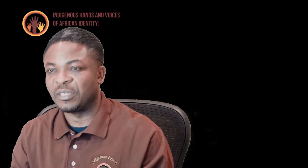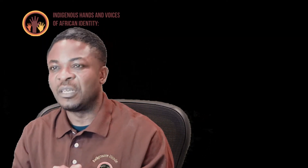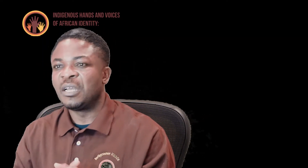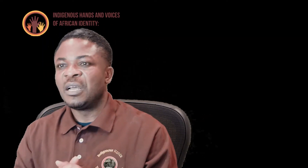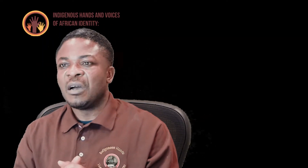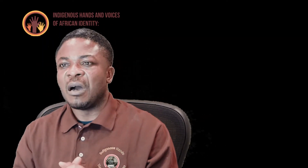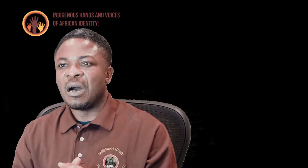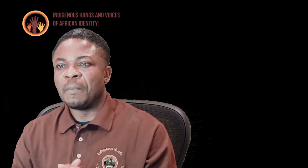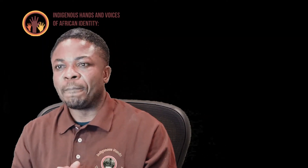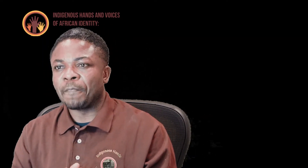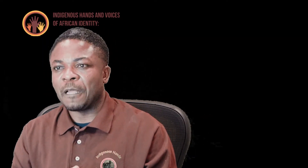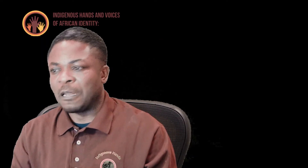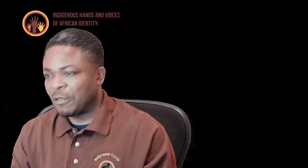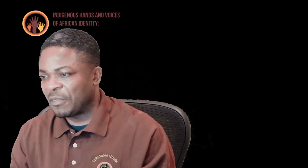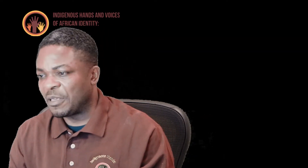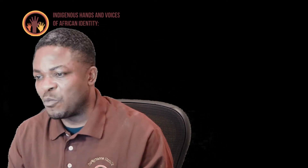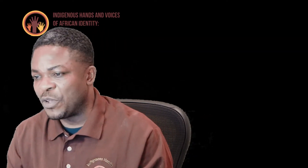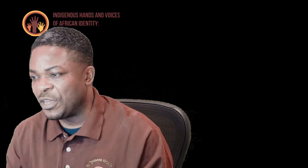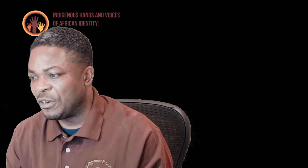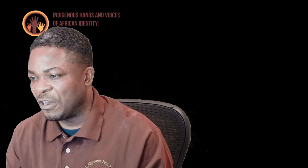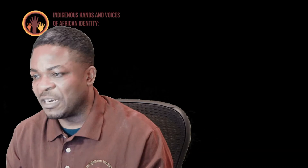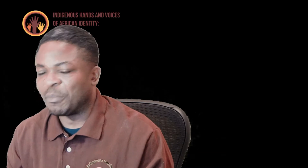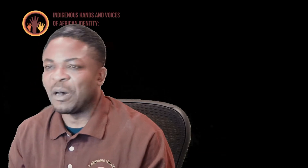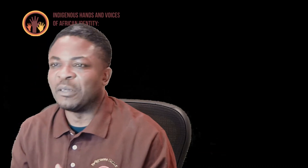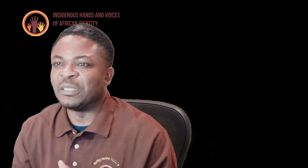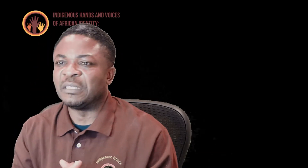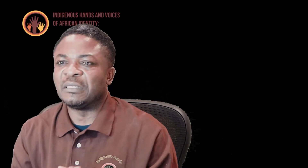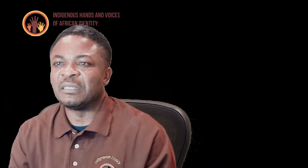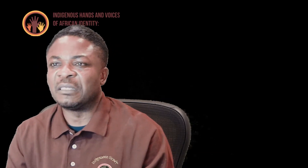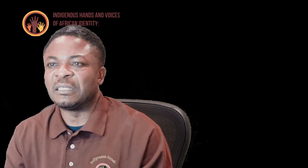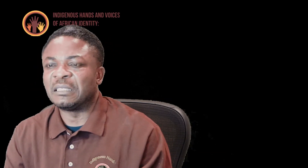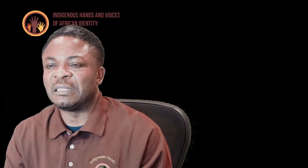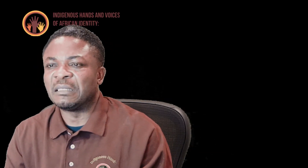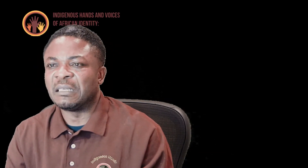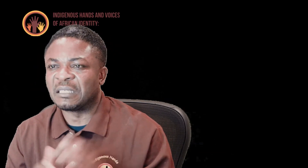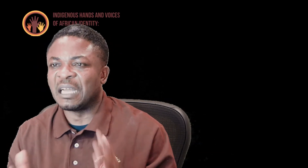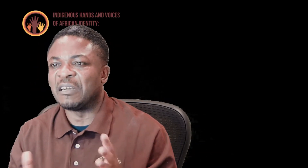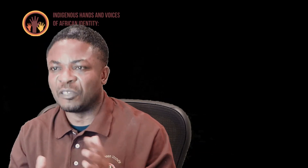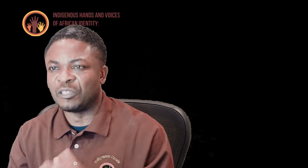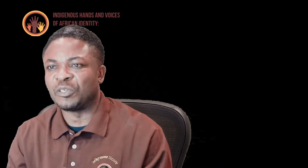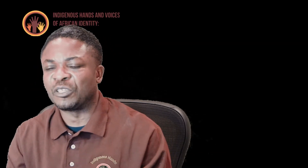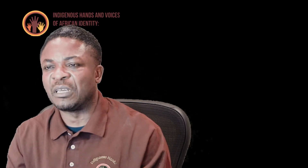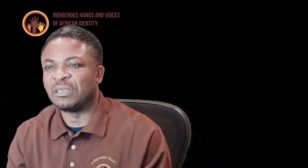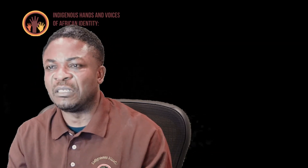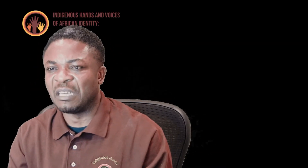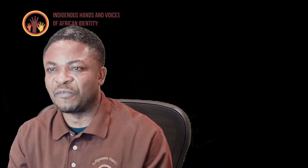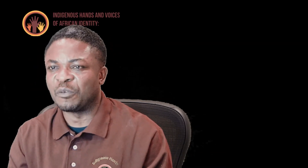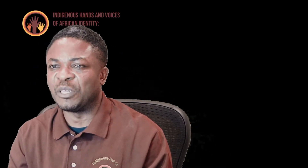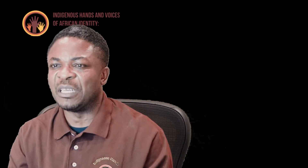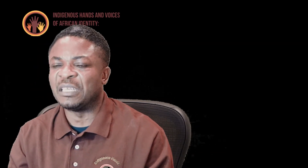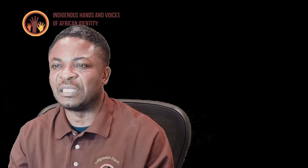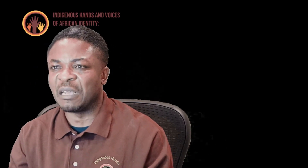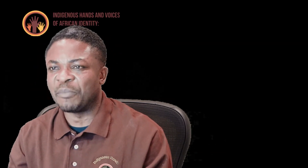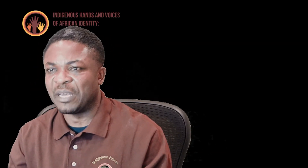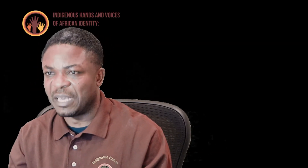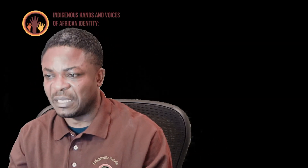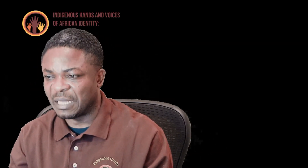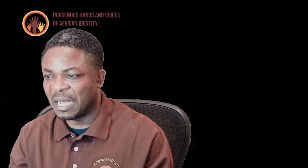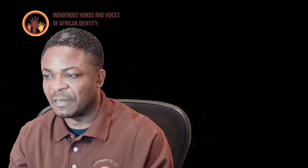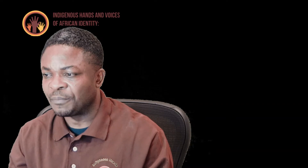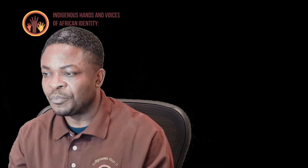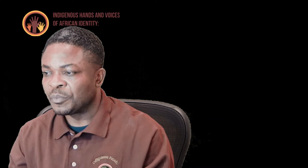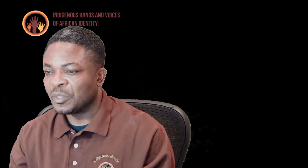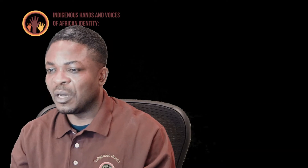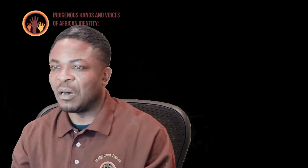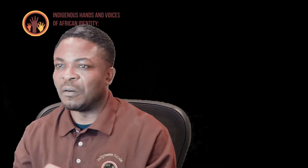persons. Another thing we learned about the sign language situation and the deaf community in Zambia is